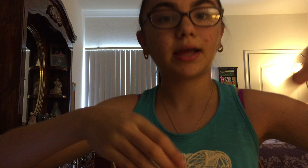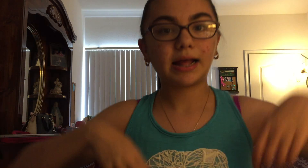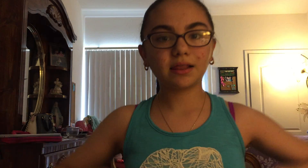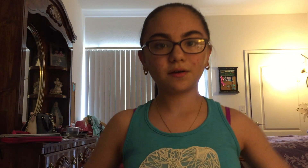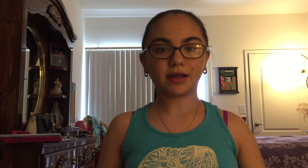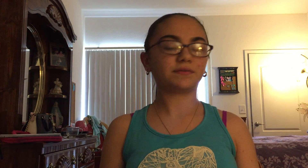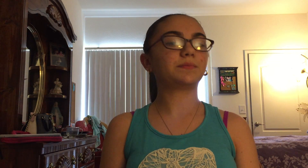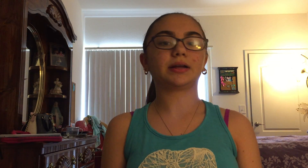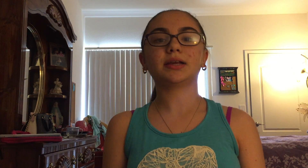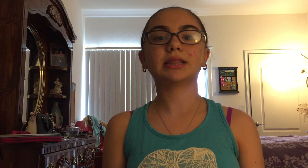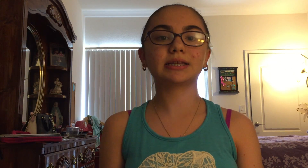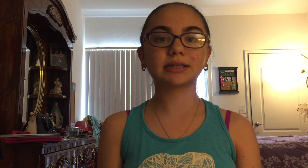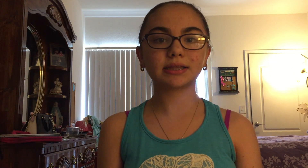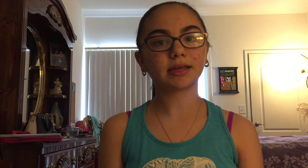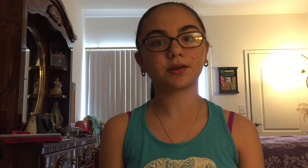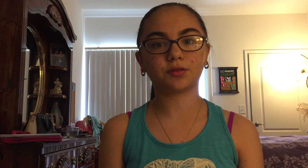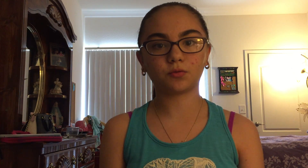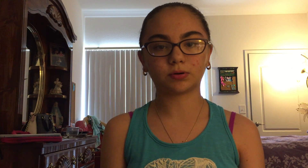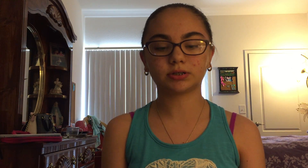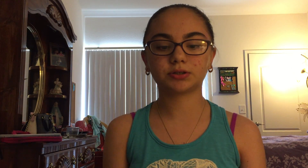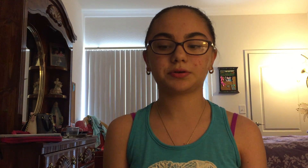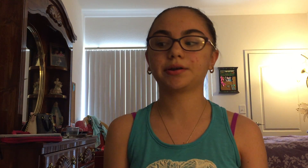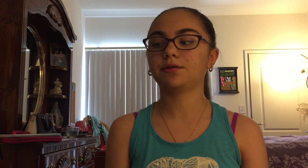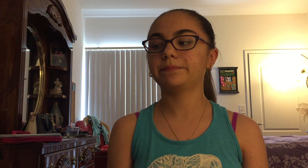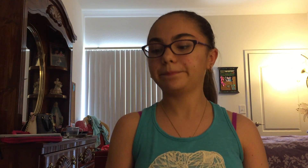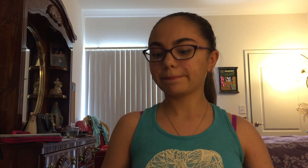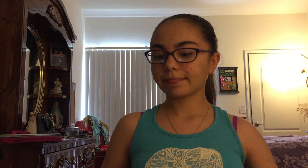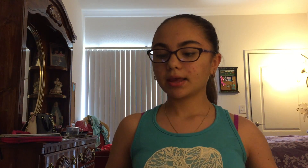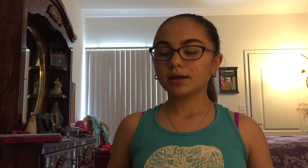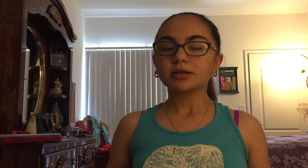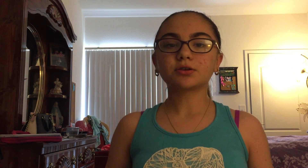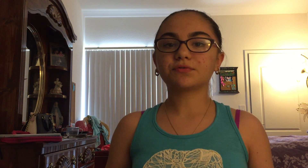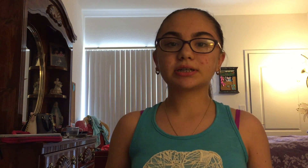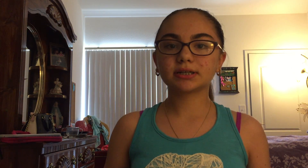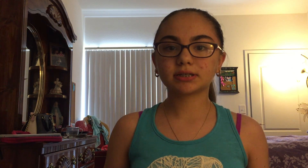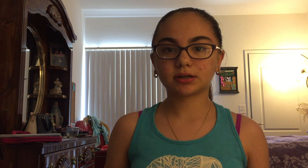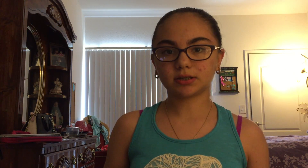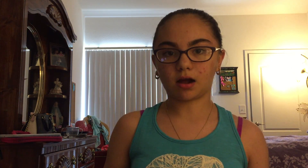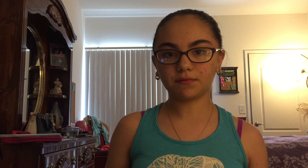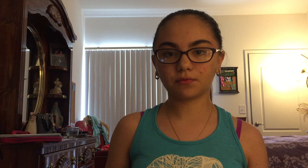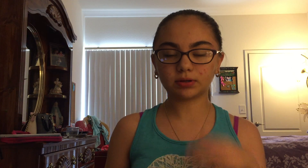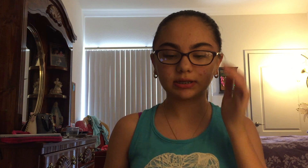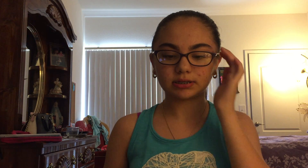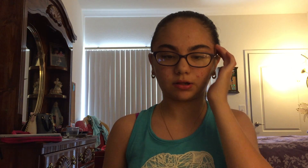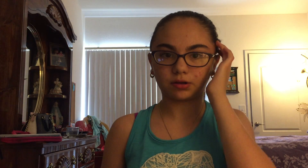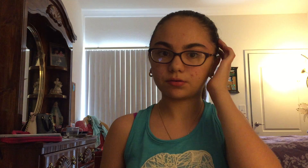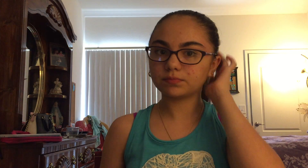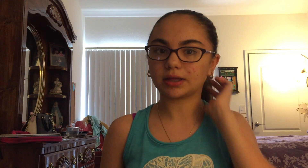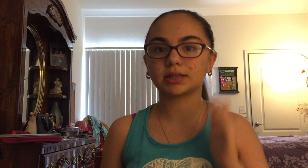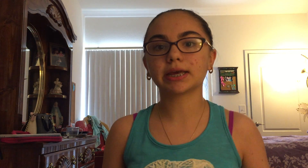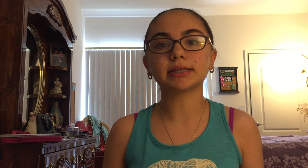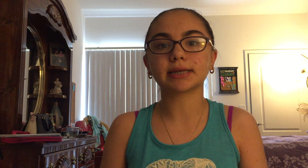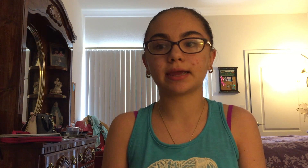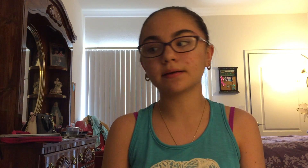Hello everybody this is the Heal the World tutorial. So first it starts off with the solo that the kids sang